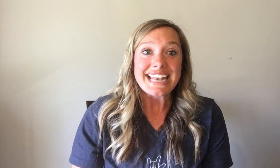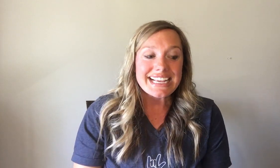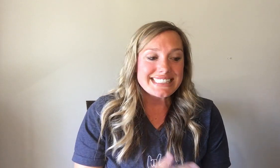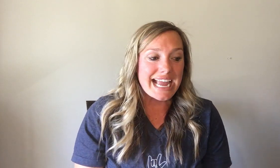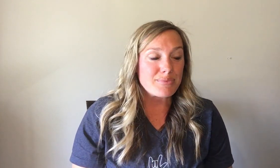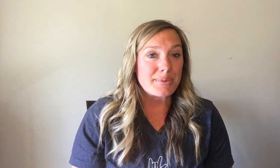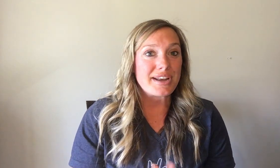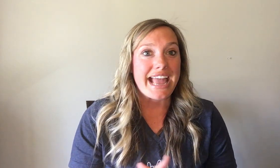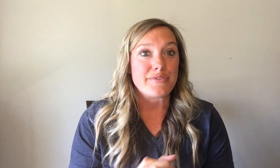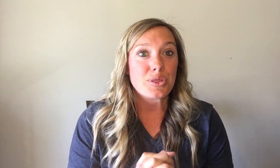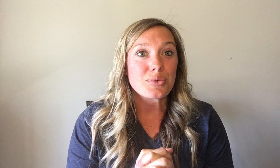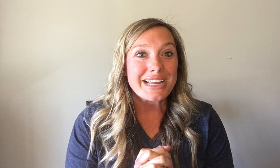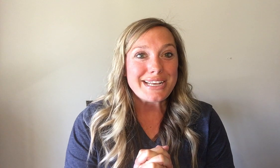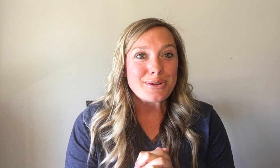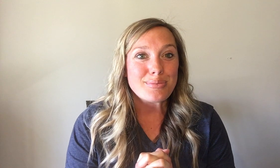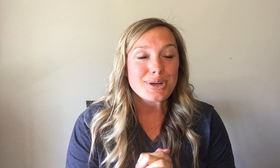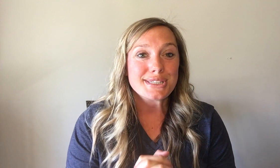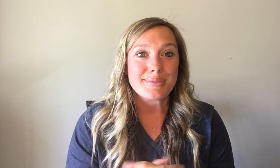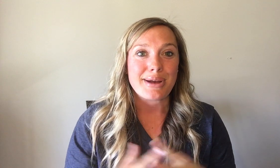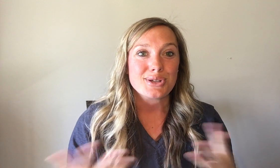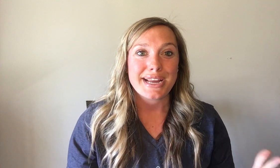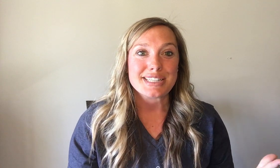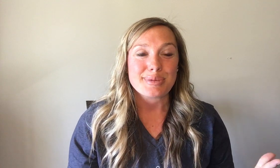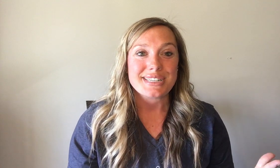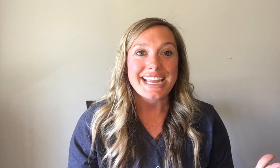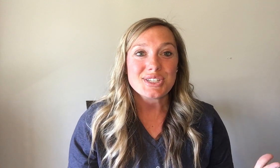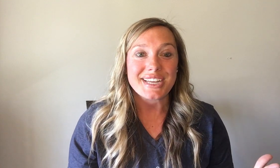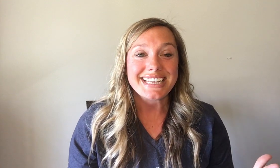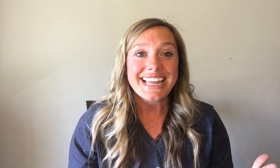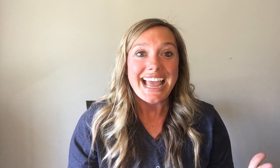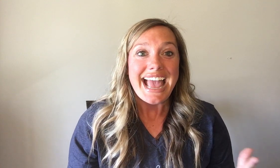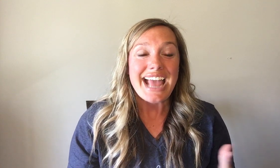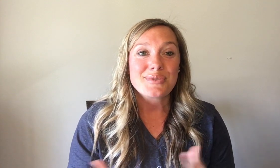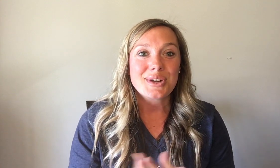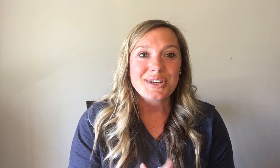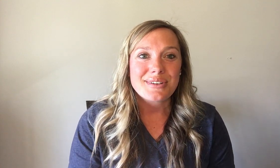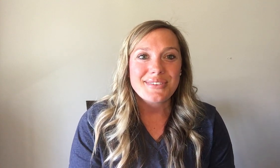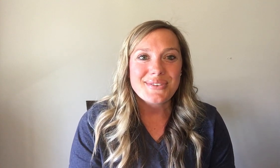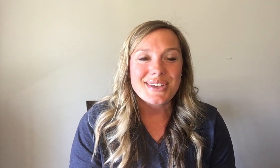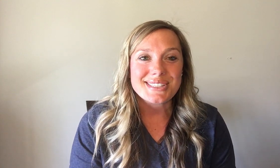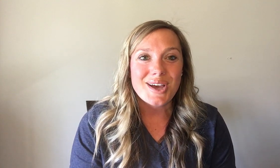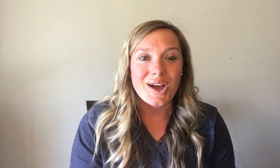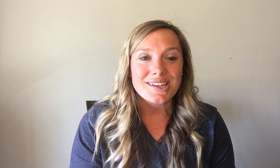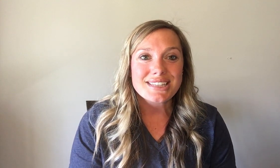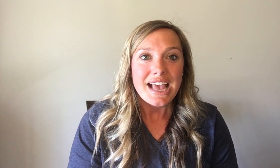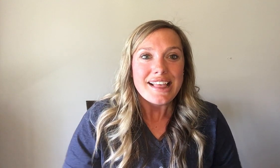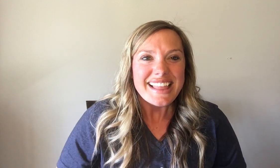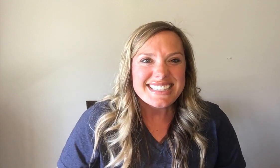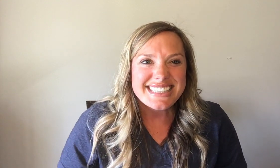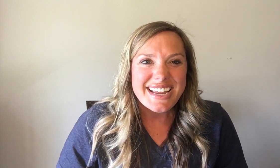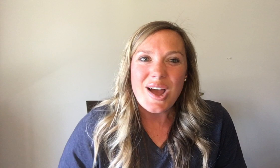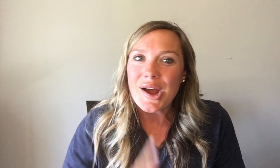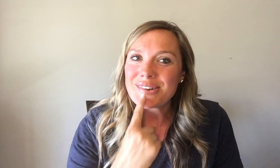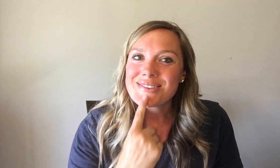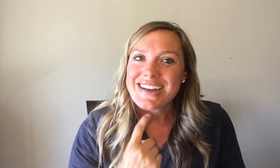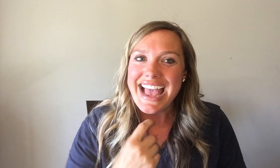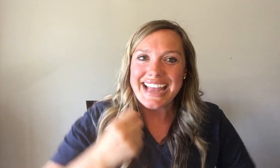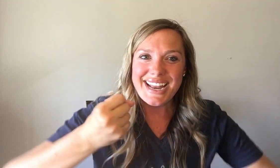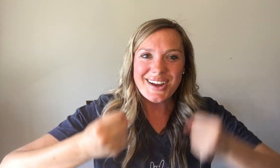Next time, we're going to have 3 new books about transportation, and we're going to review the songs. Let's sing our red